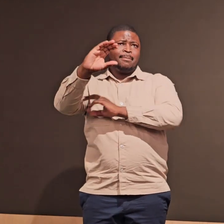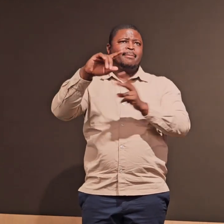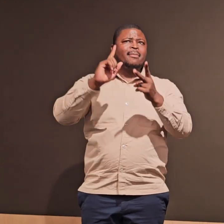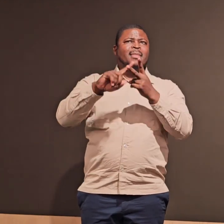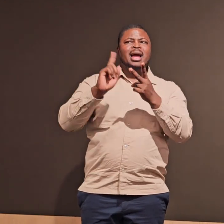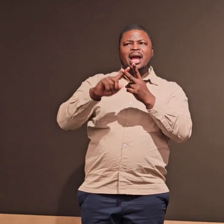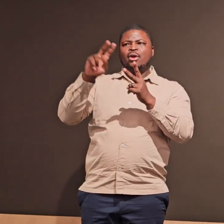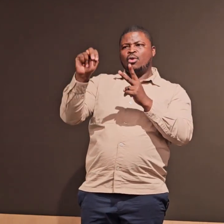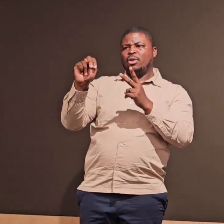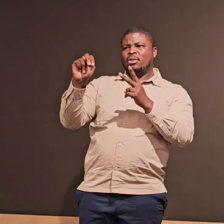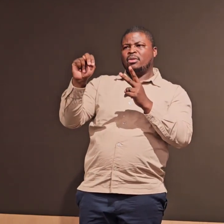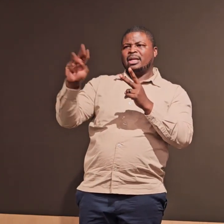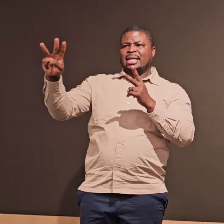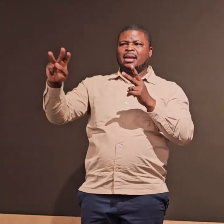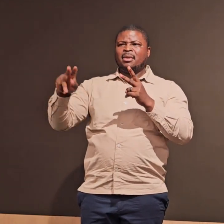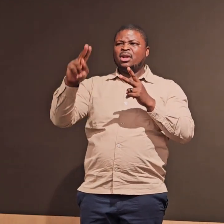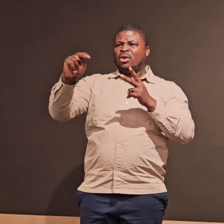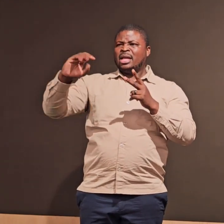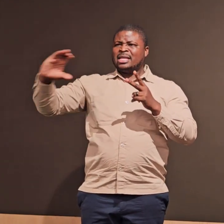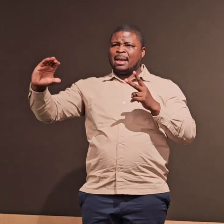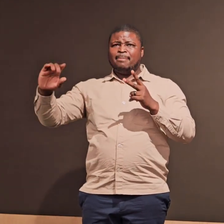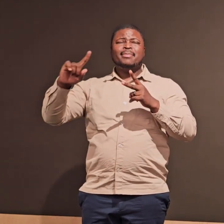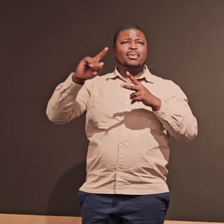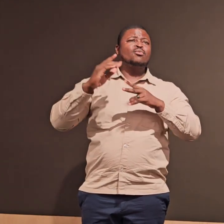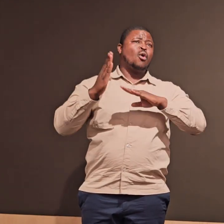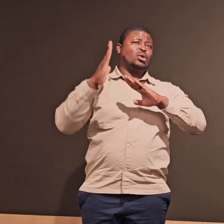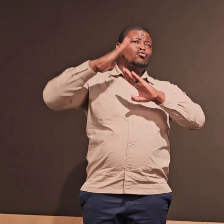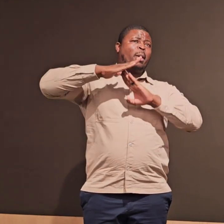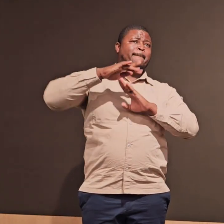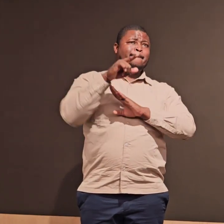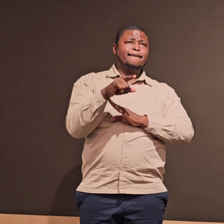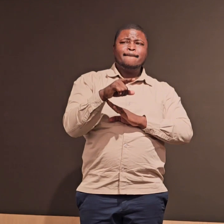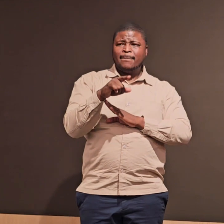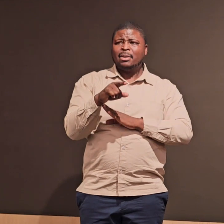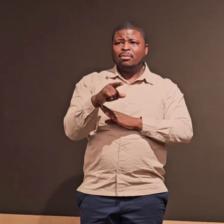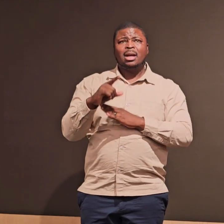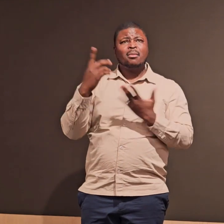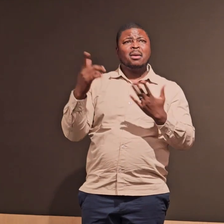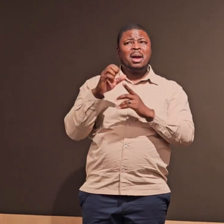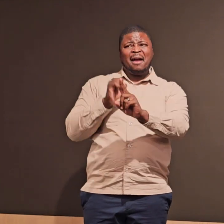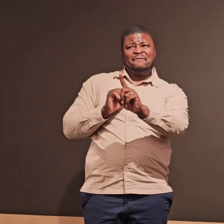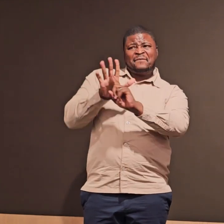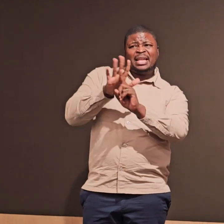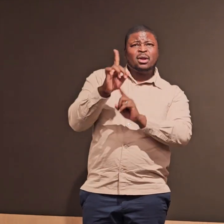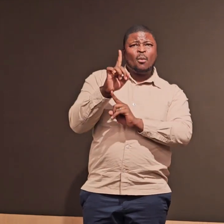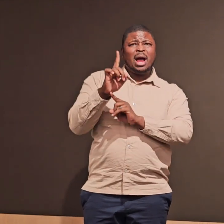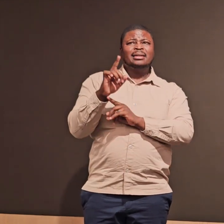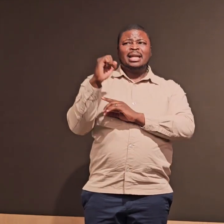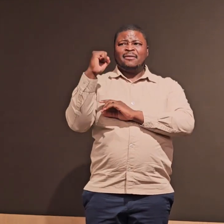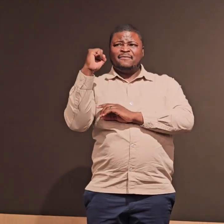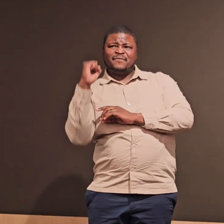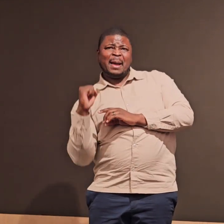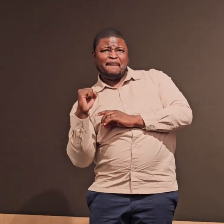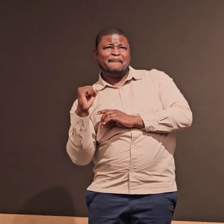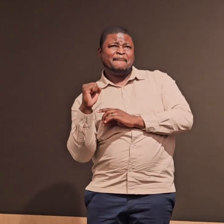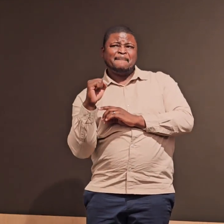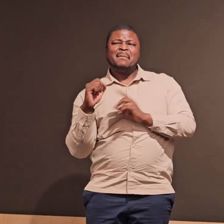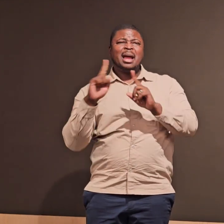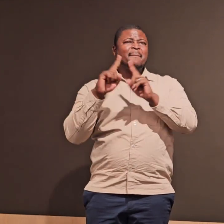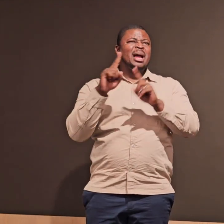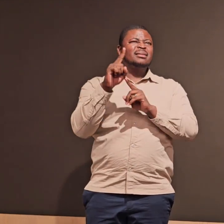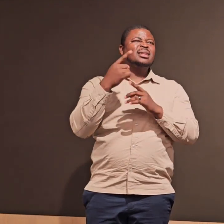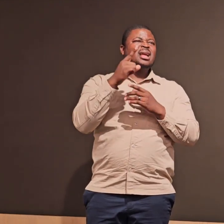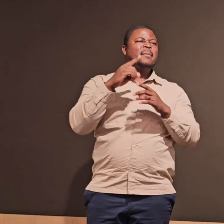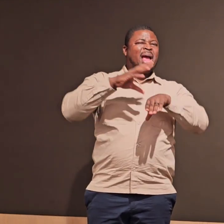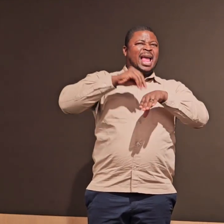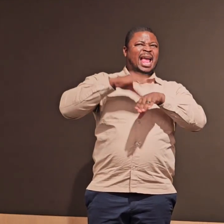stunting. And stunting is you are short for your age. And then